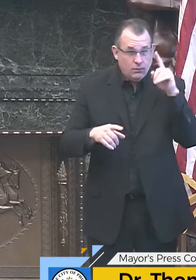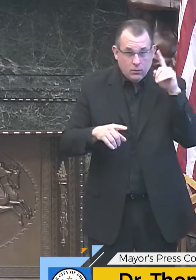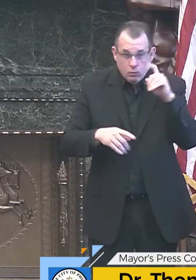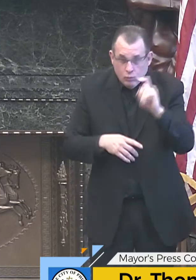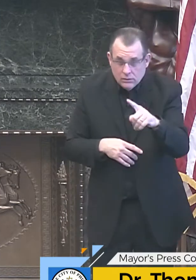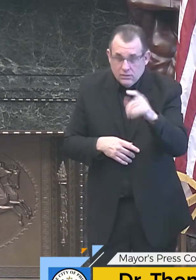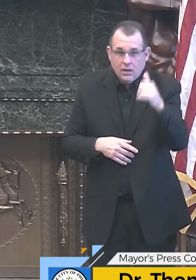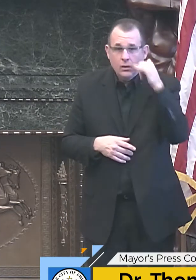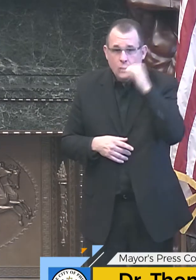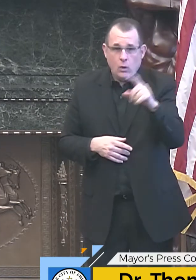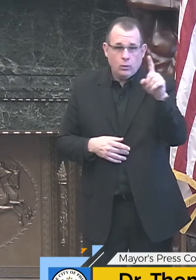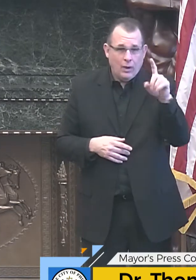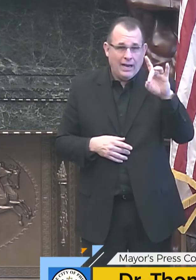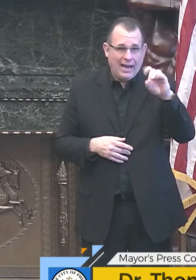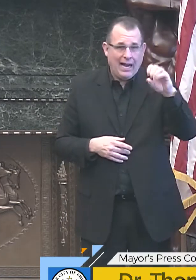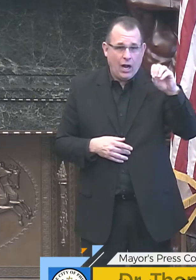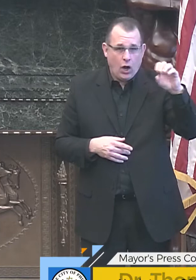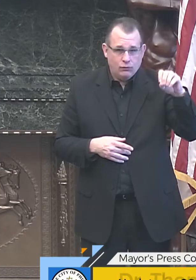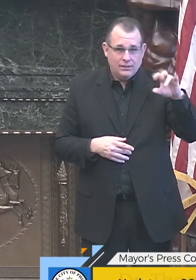800-722-7112.